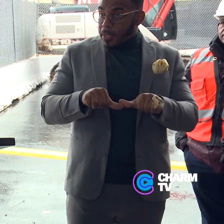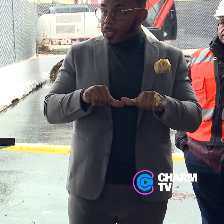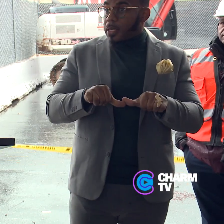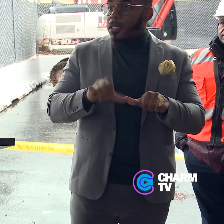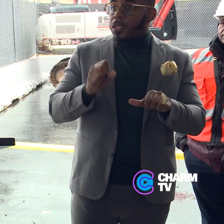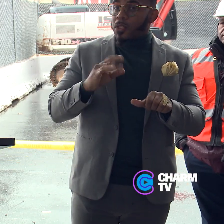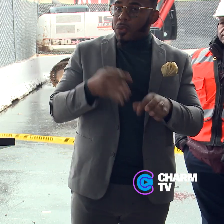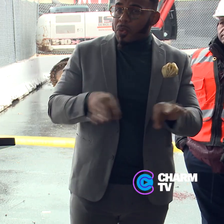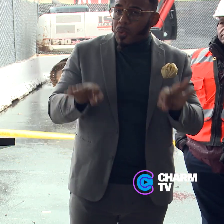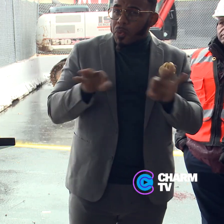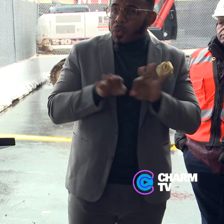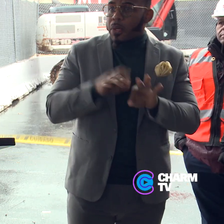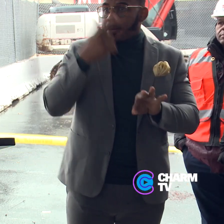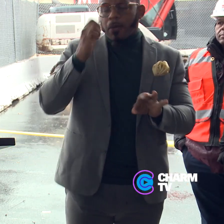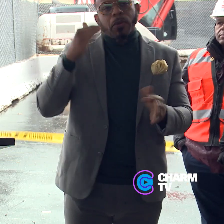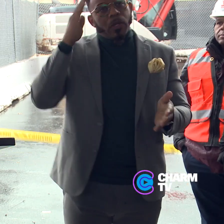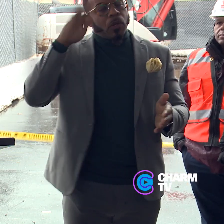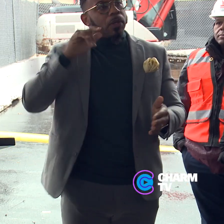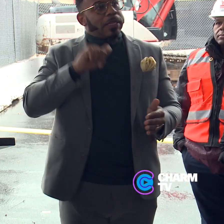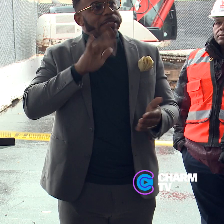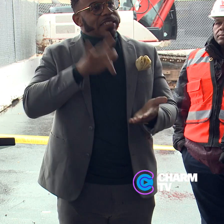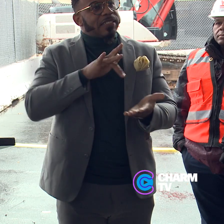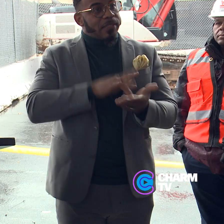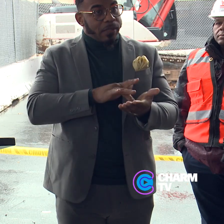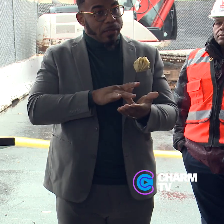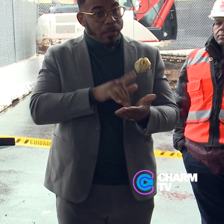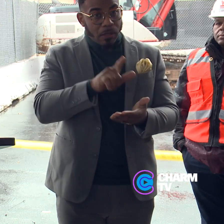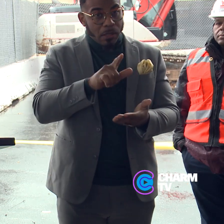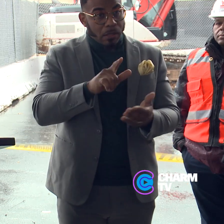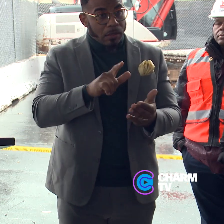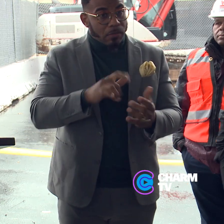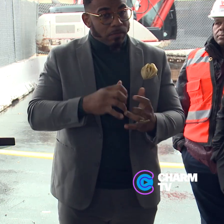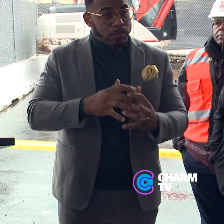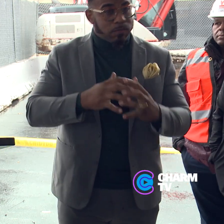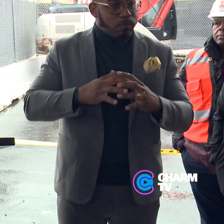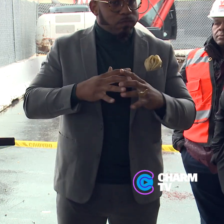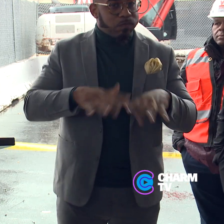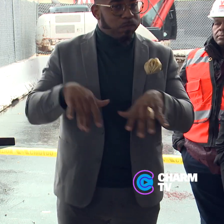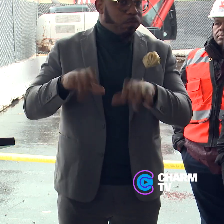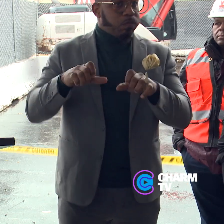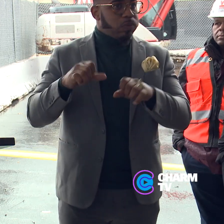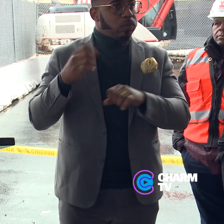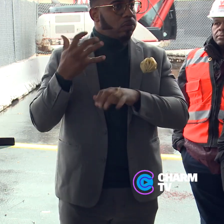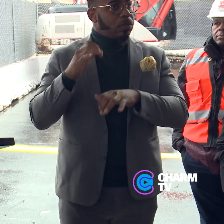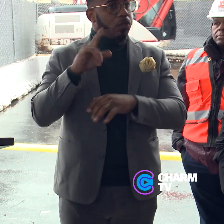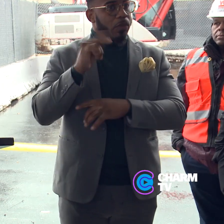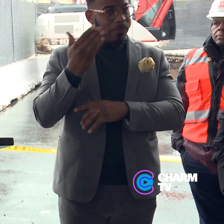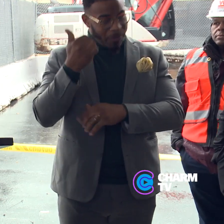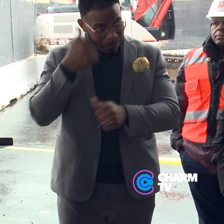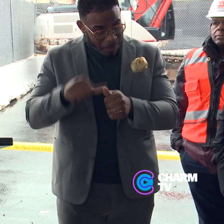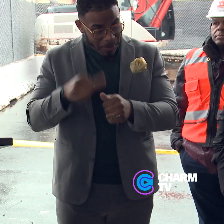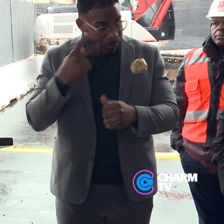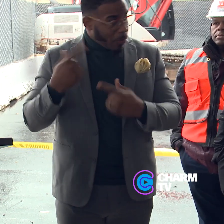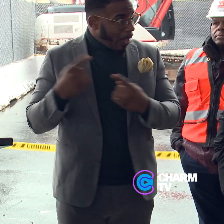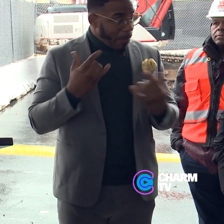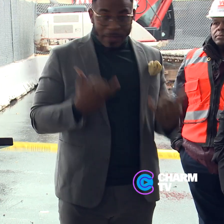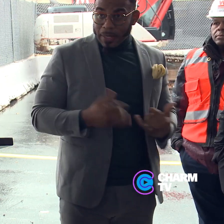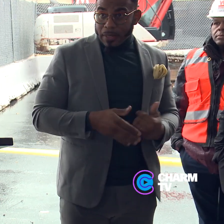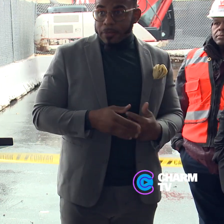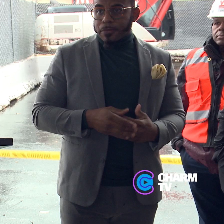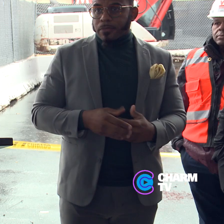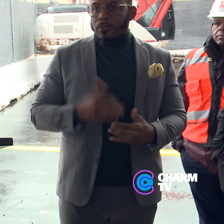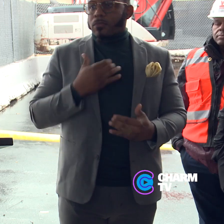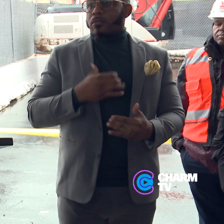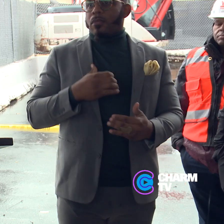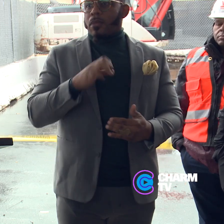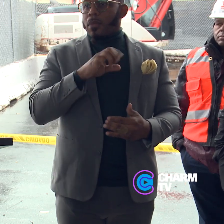and so critically important because we know this was the center of the uprising in 2015. To see what's happening here now, we